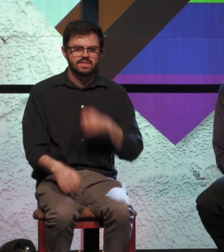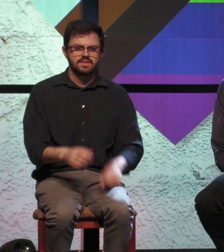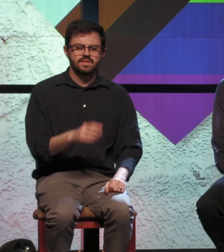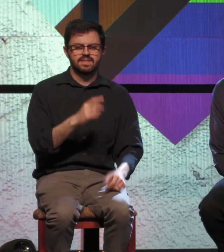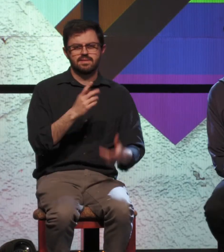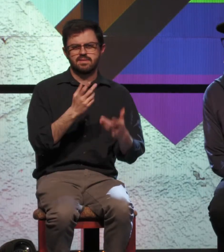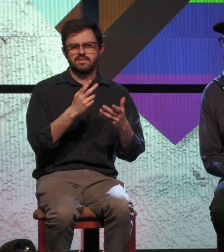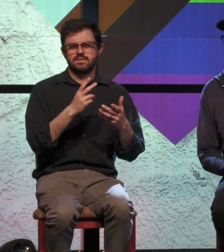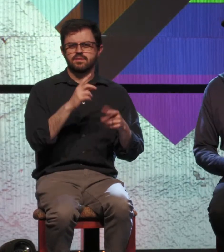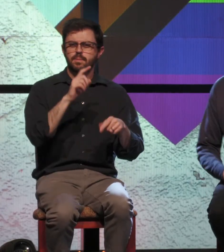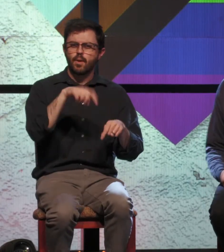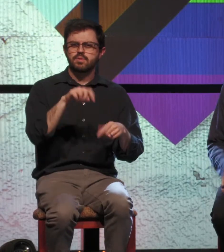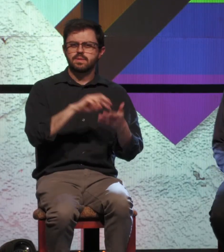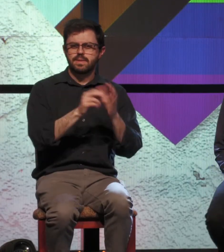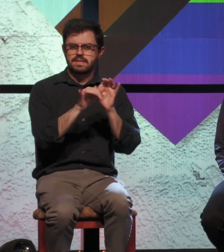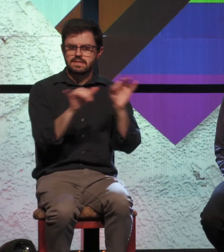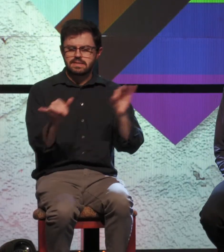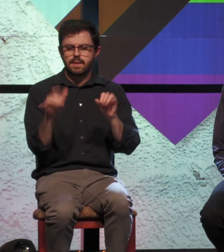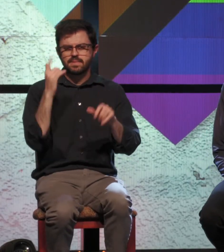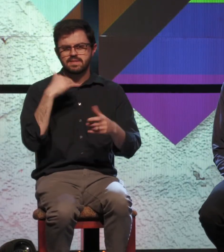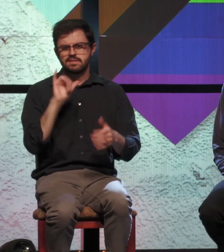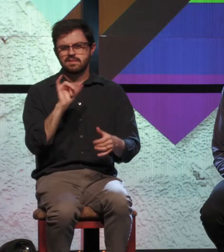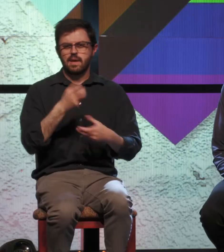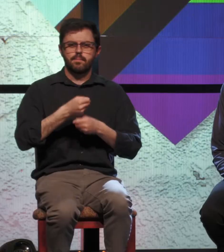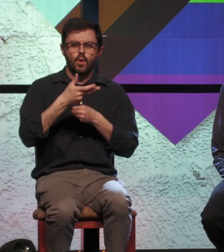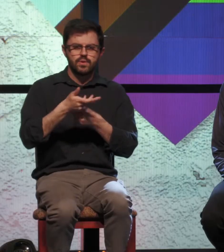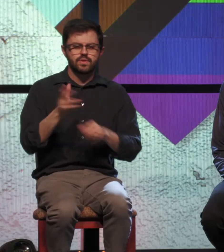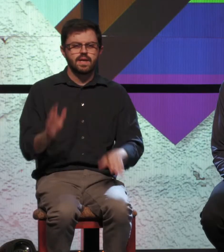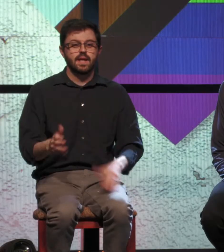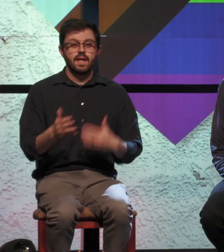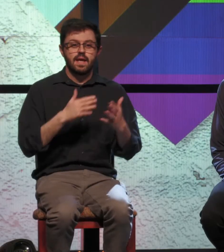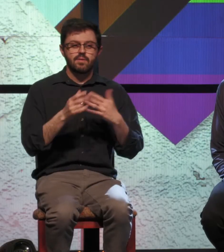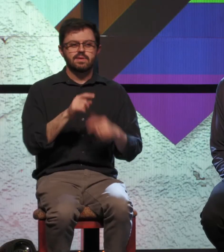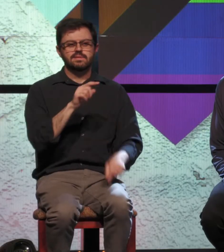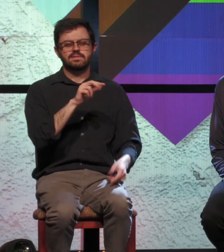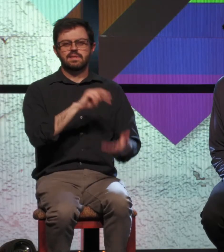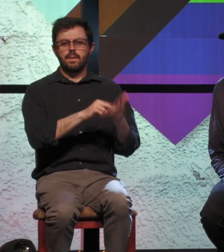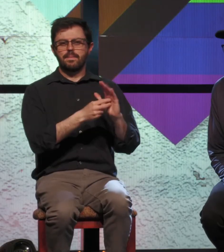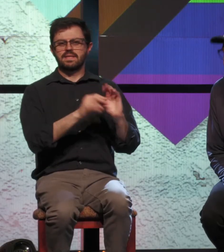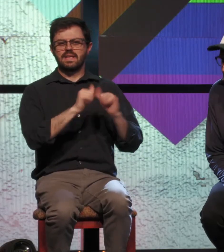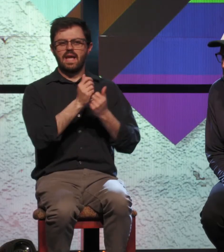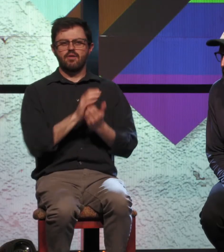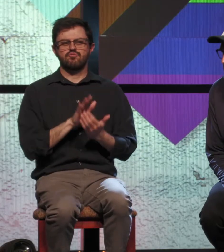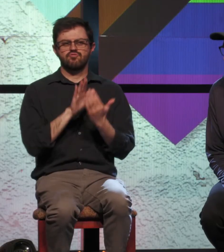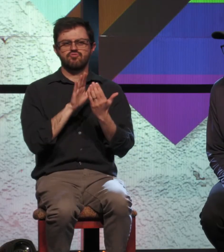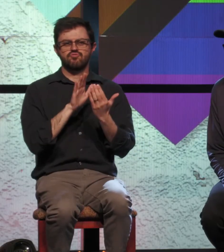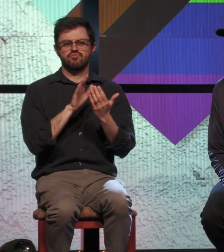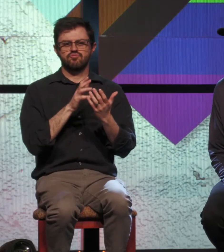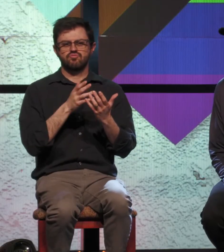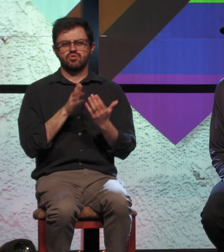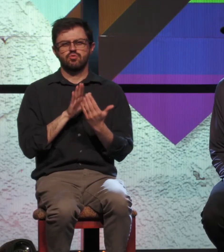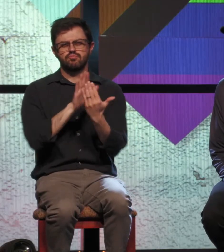and righteousness are the same thing. Righteousness is the way in which you treat people rightly.